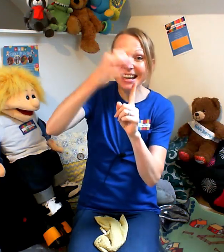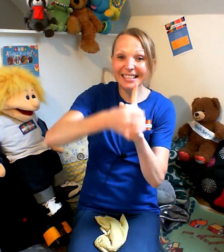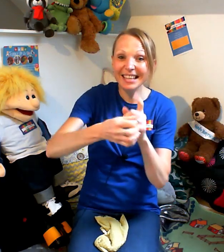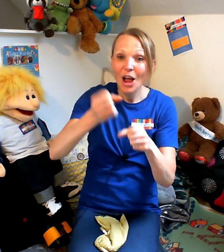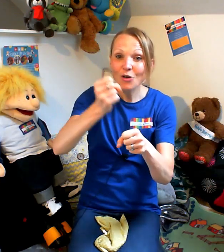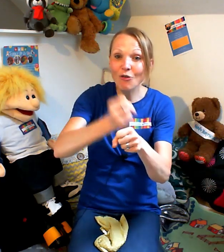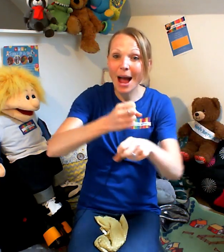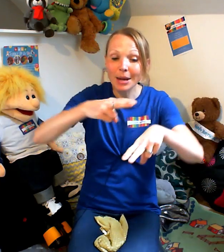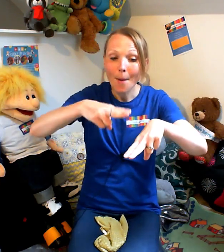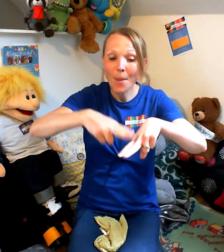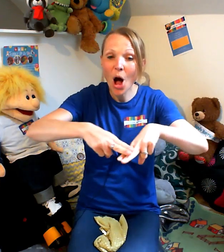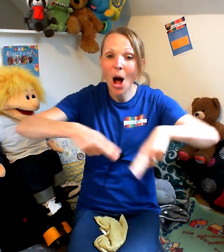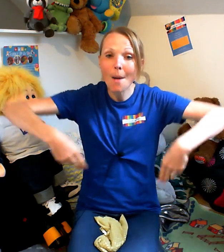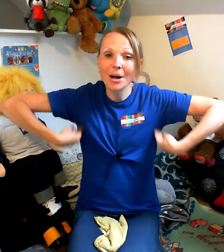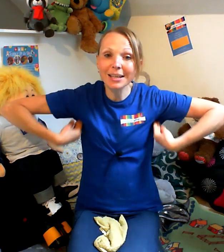Bananas!